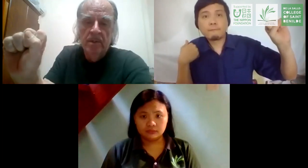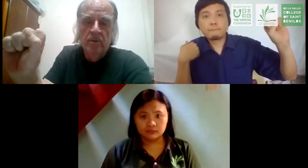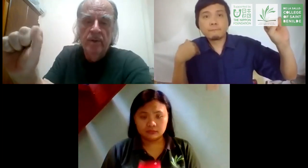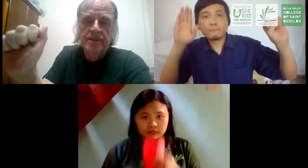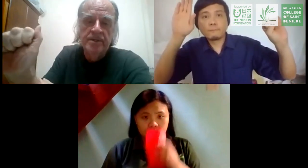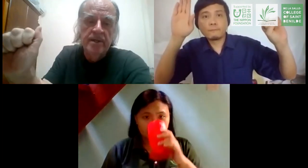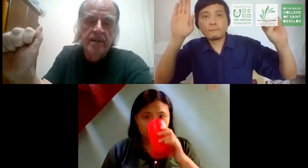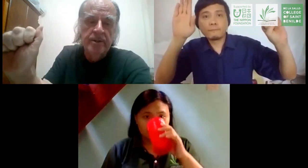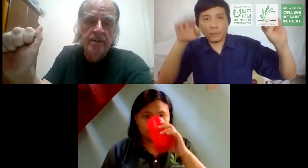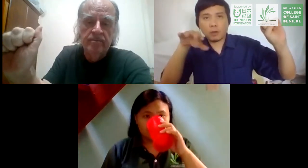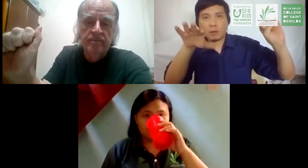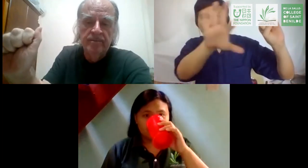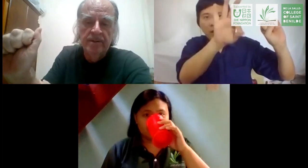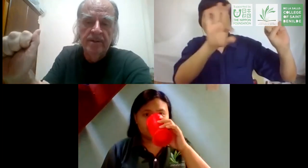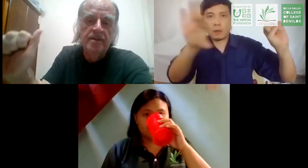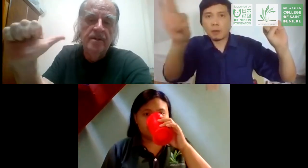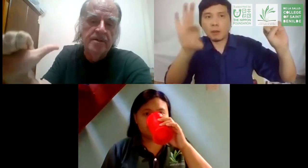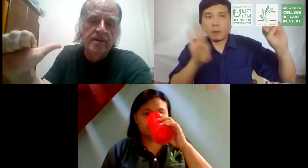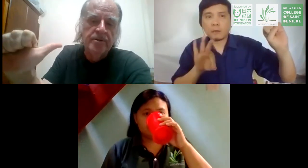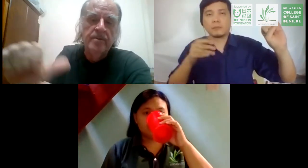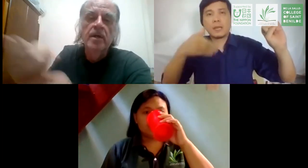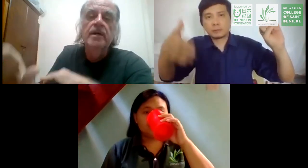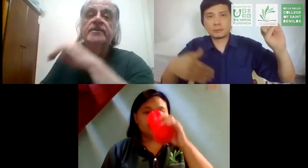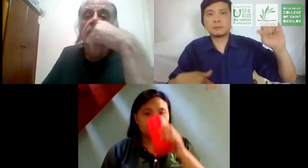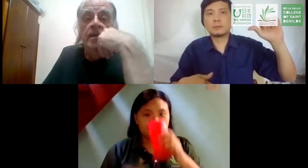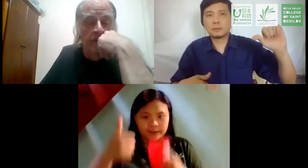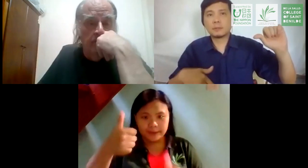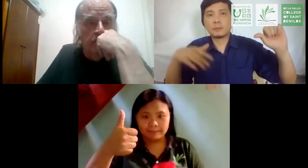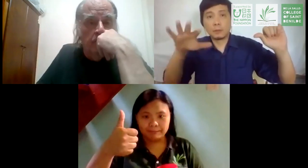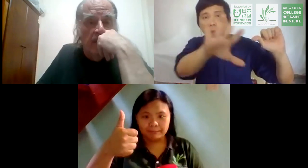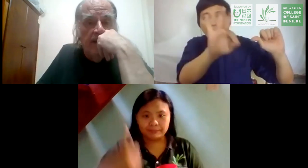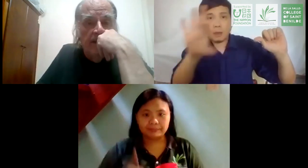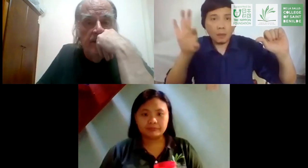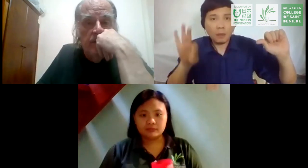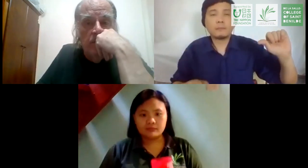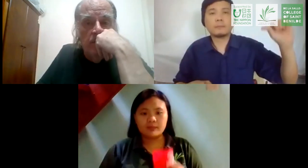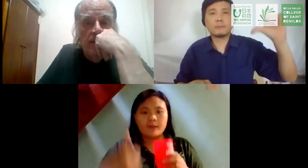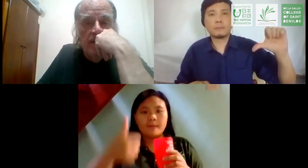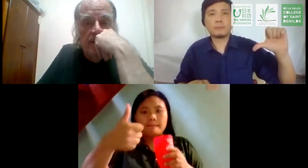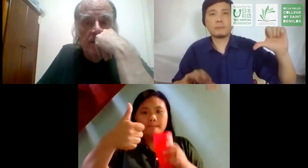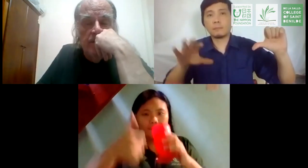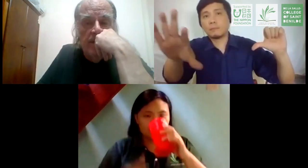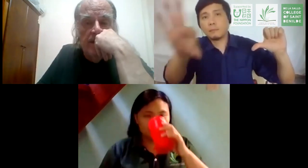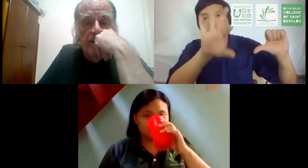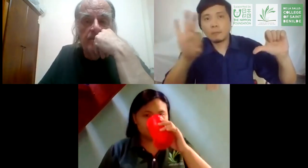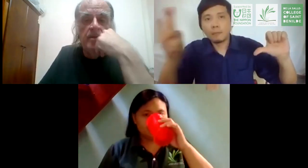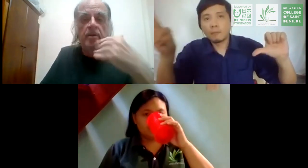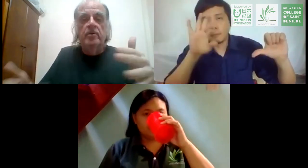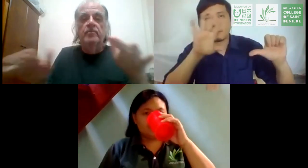Who has this hand shape? And then this hand shape. And then you can, combine